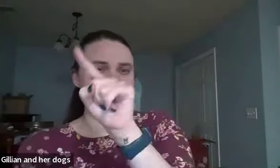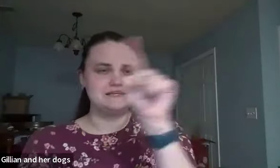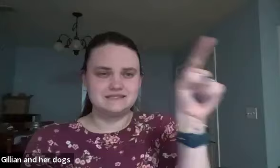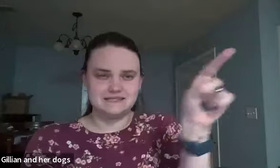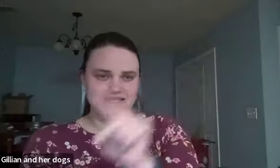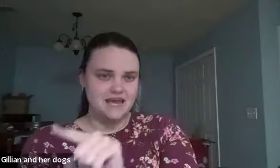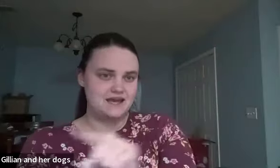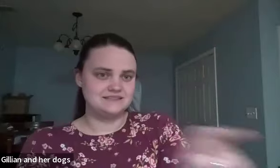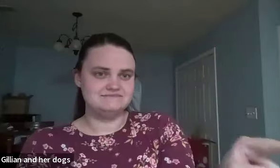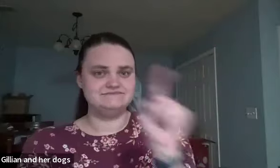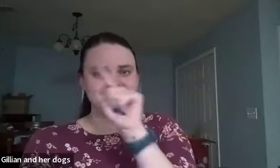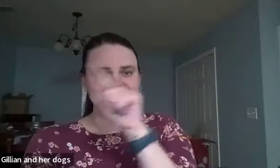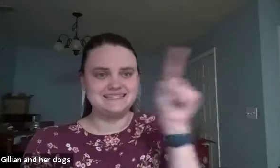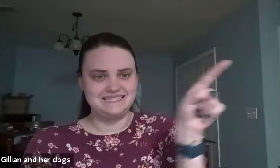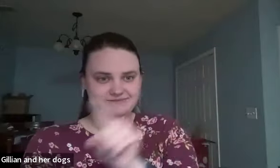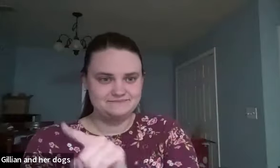make a zigzag. Z.